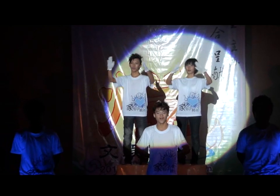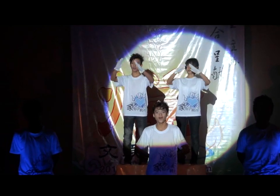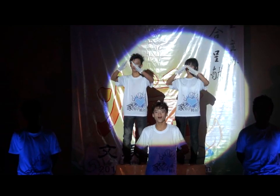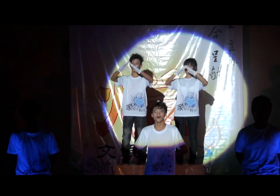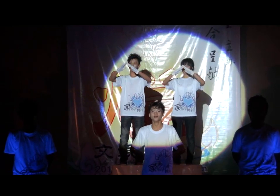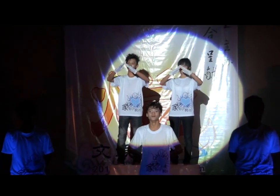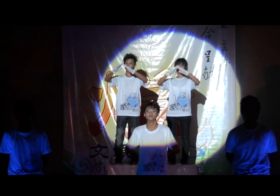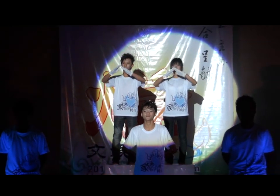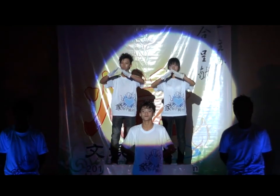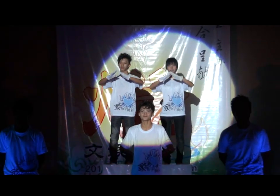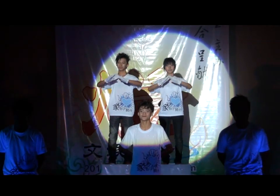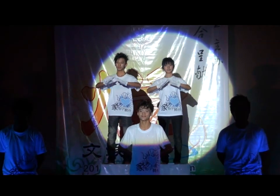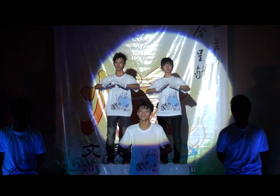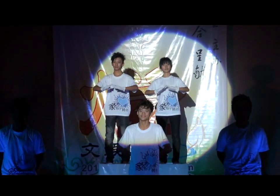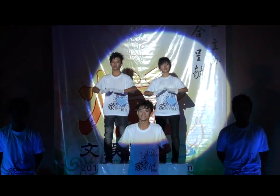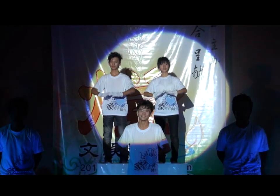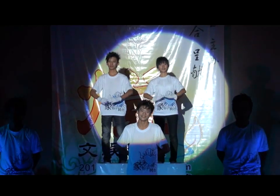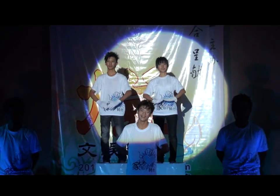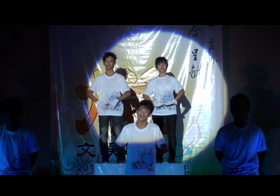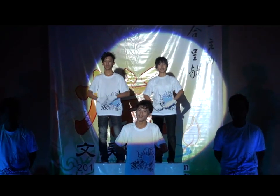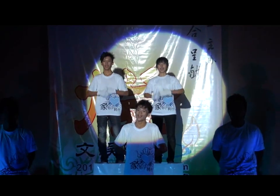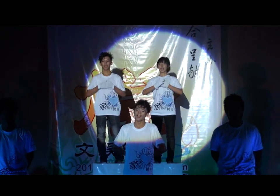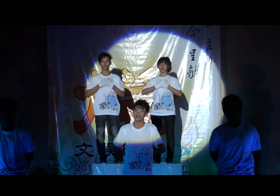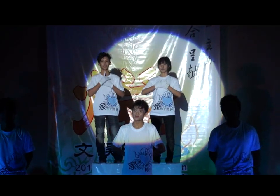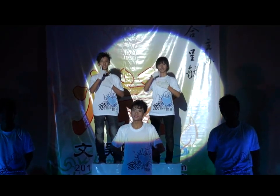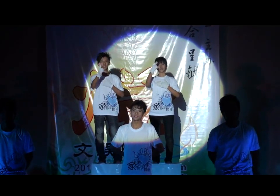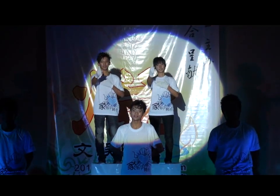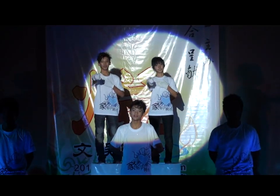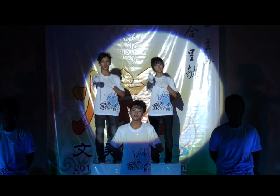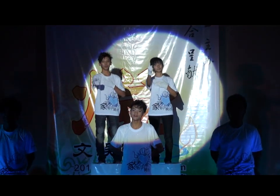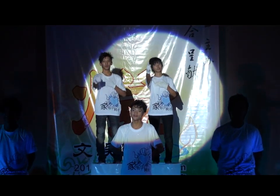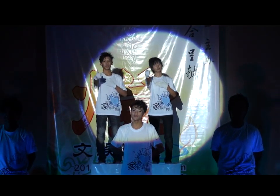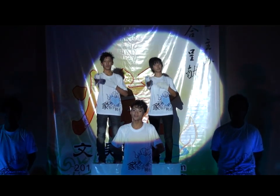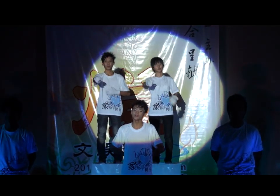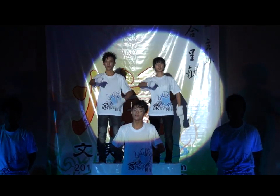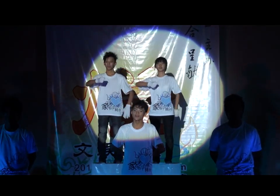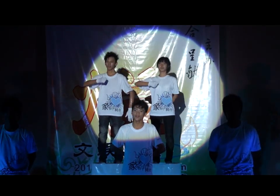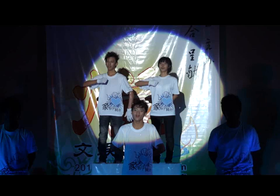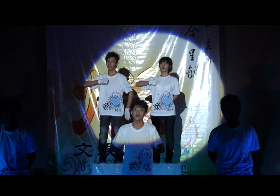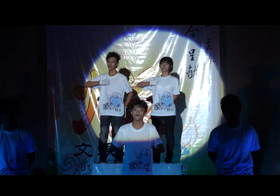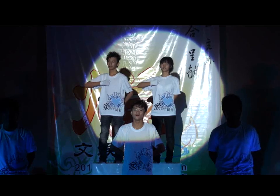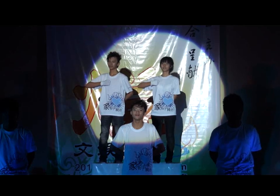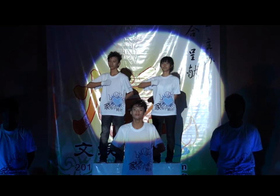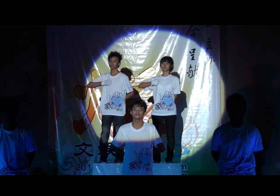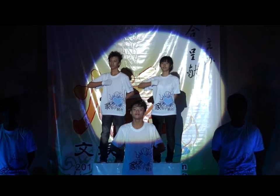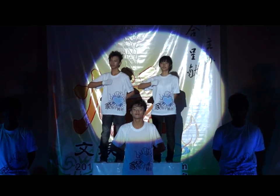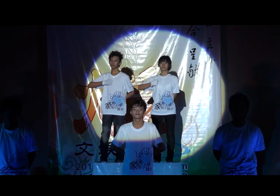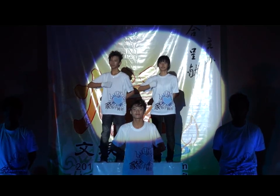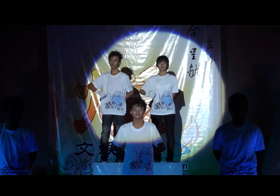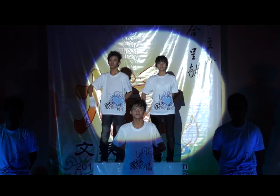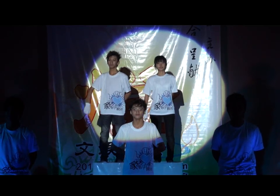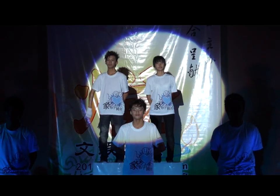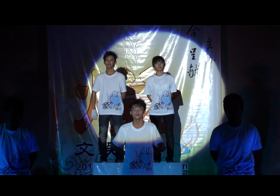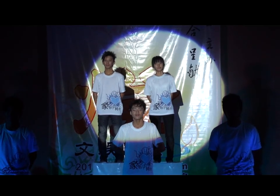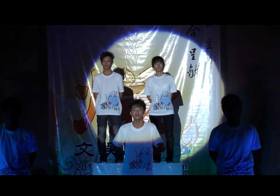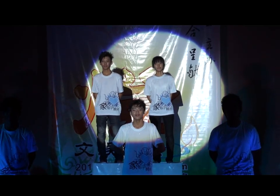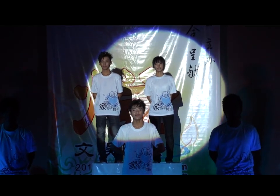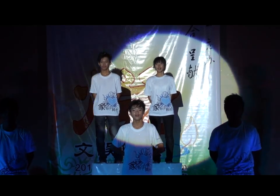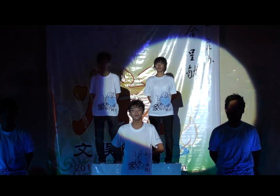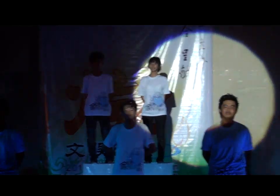home I miss you I you And I'll